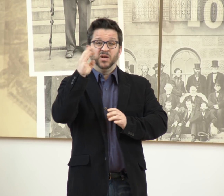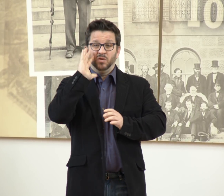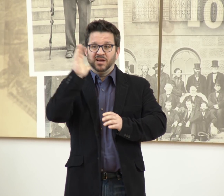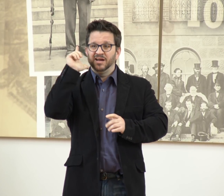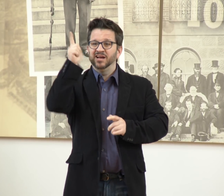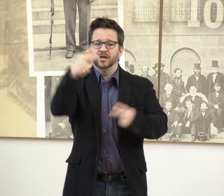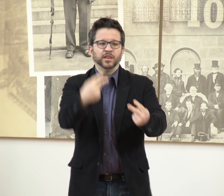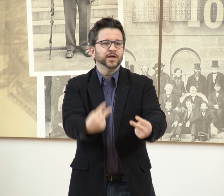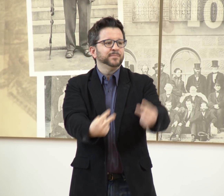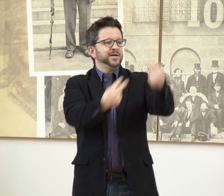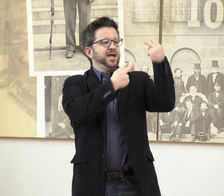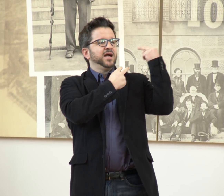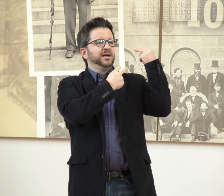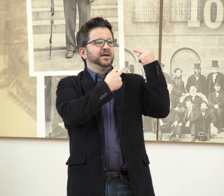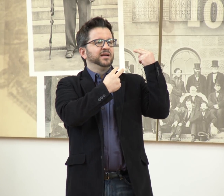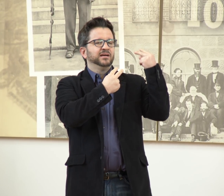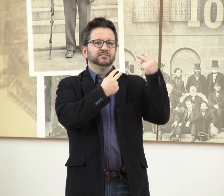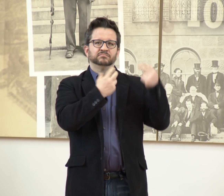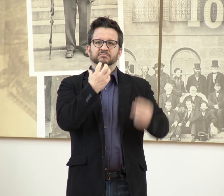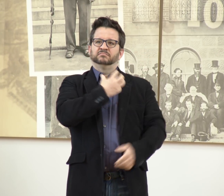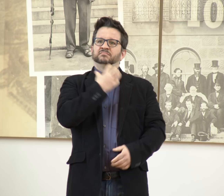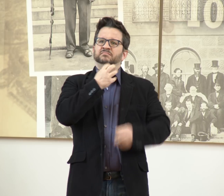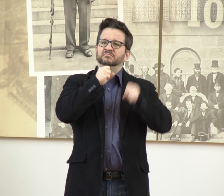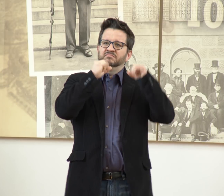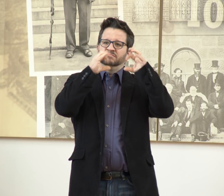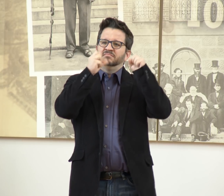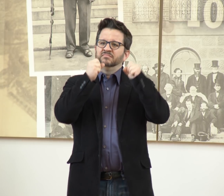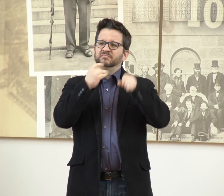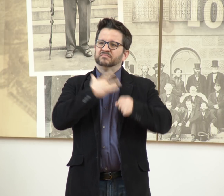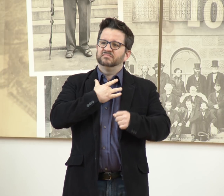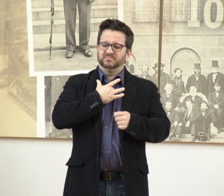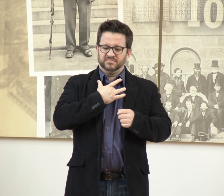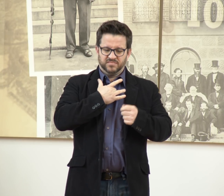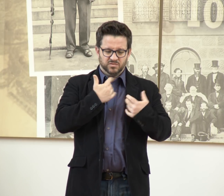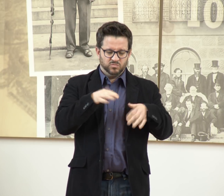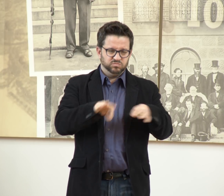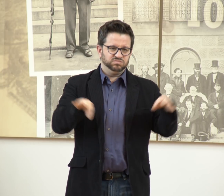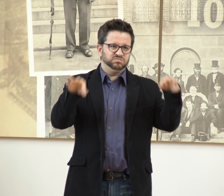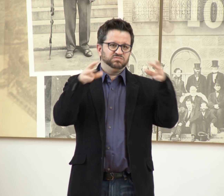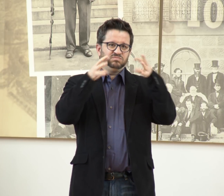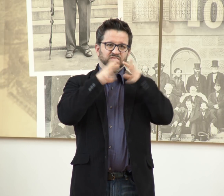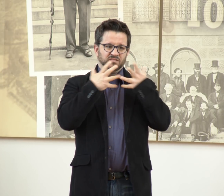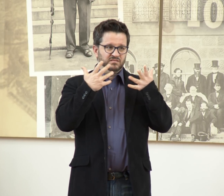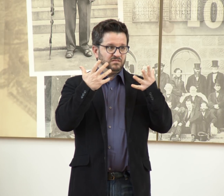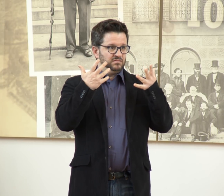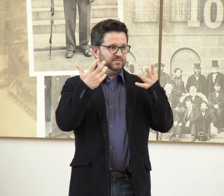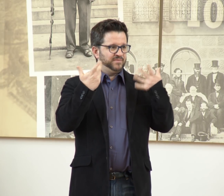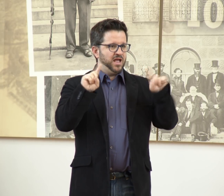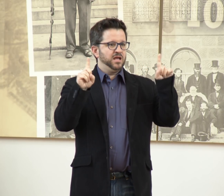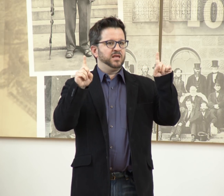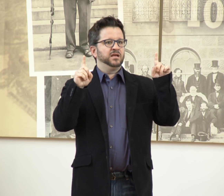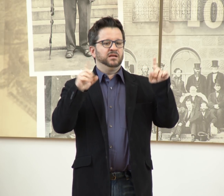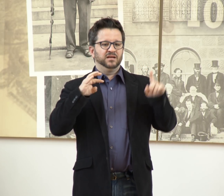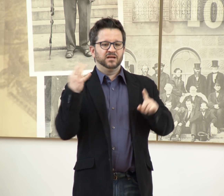of being in that moment will later look back on the profundity of that moment shared with him.